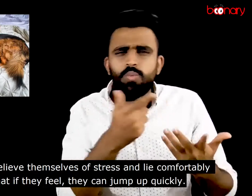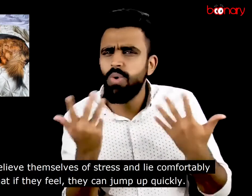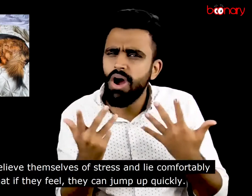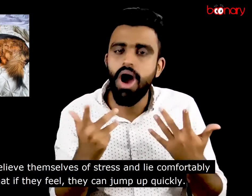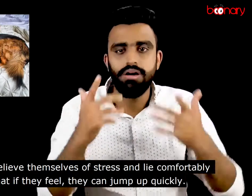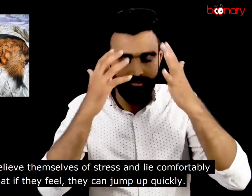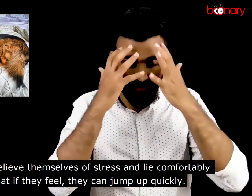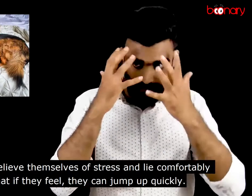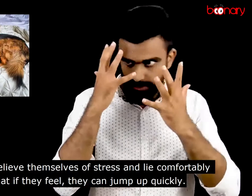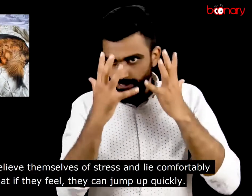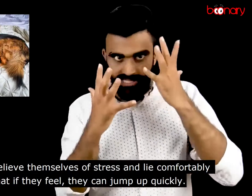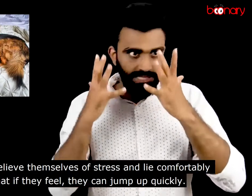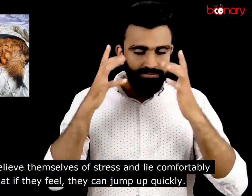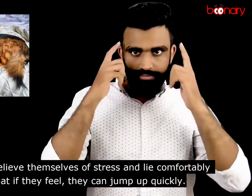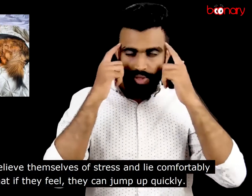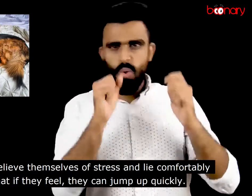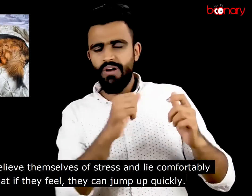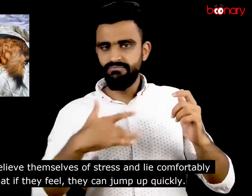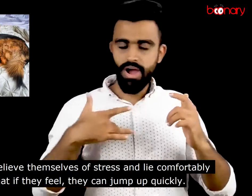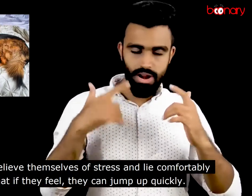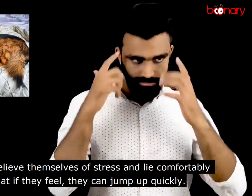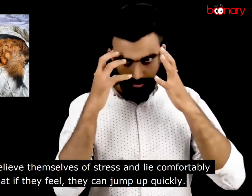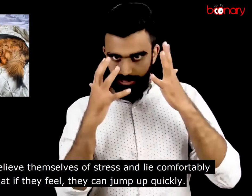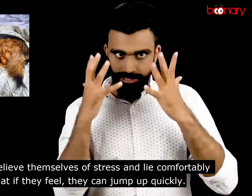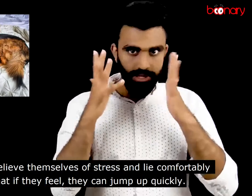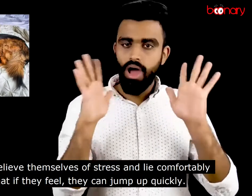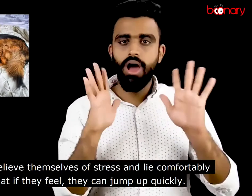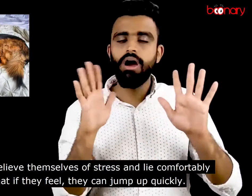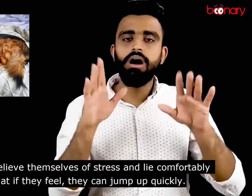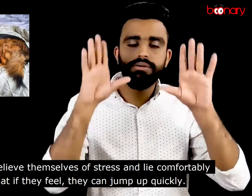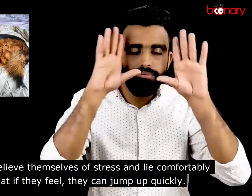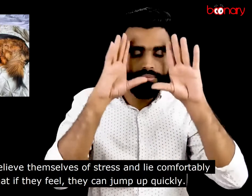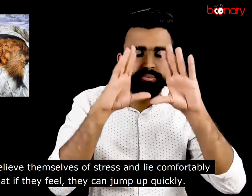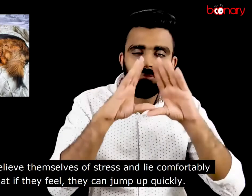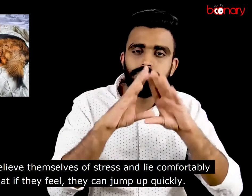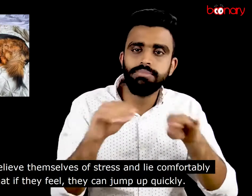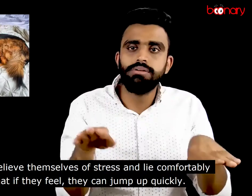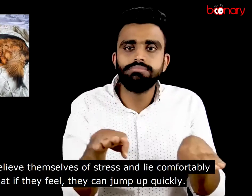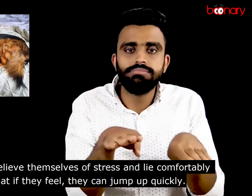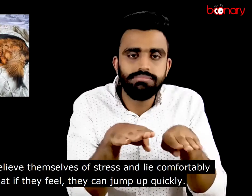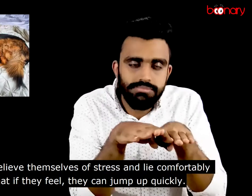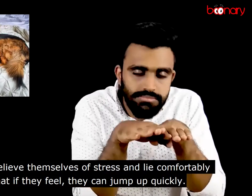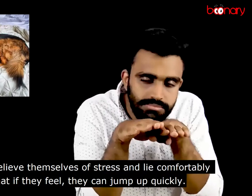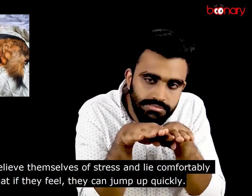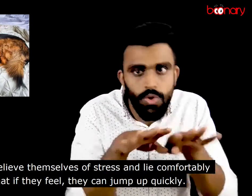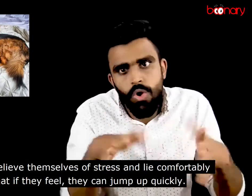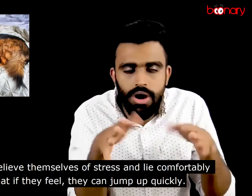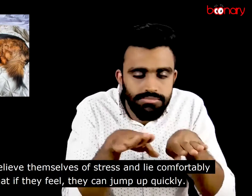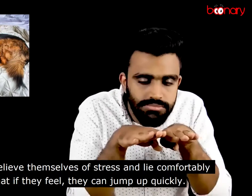is to relieve themselves of stress and lie comfortably so that if they feel, they can jump up